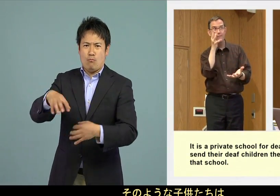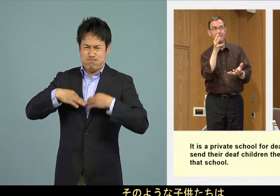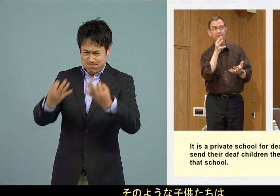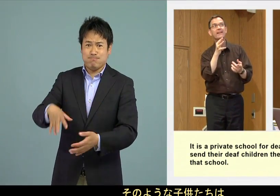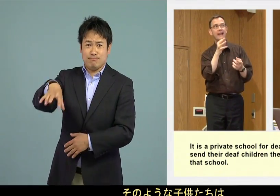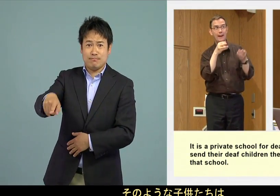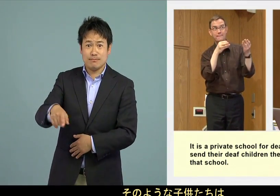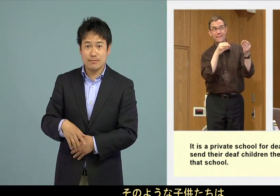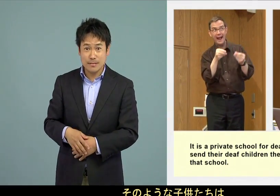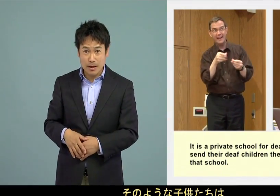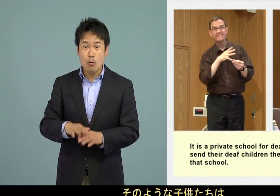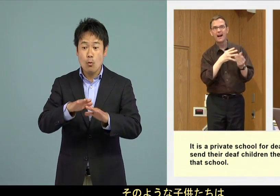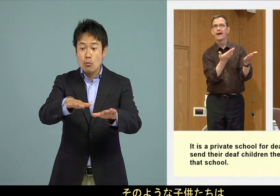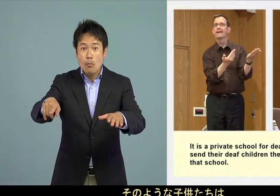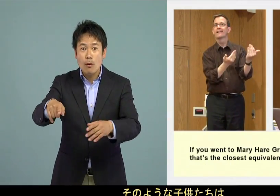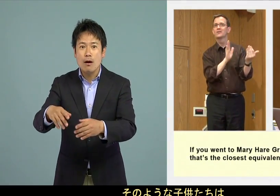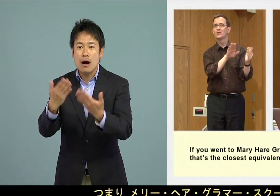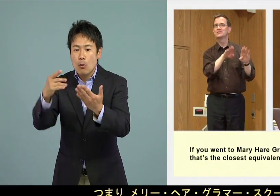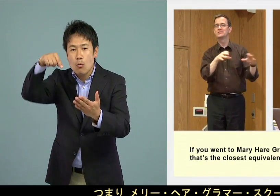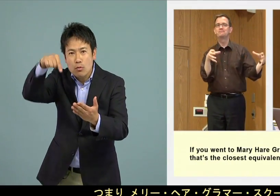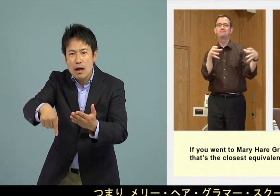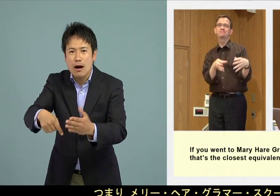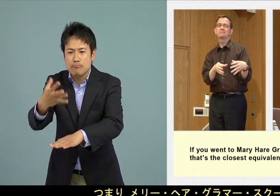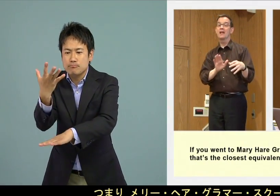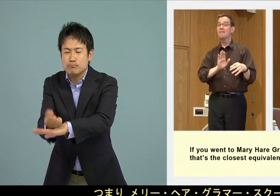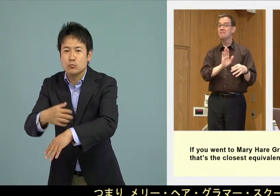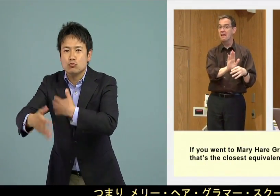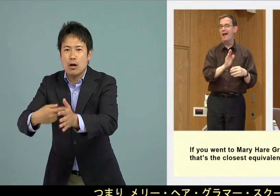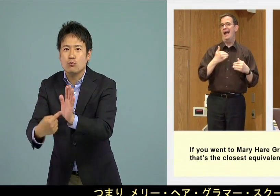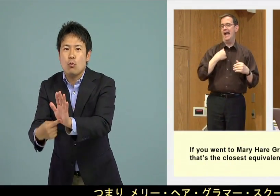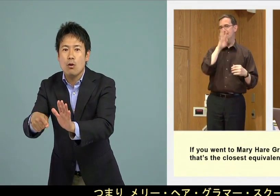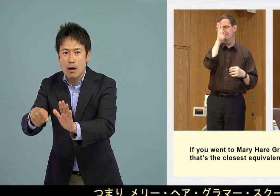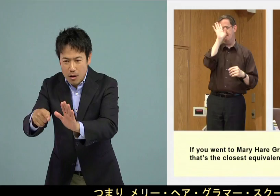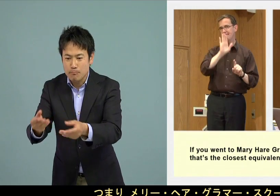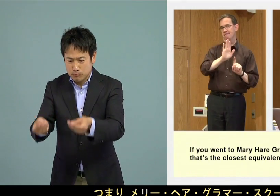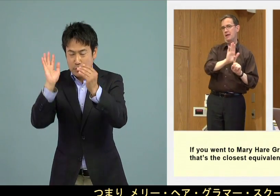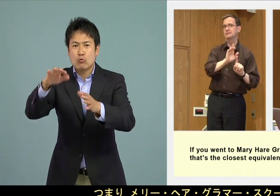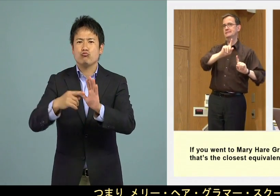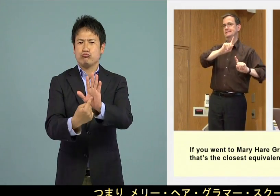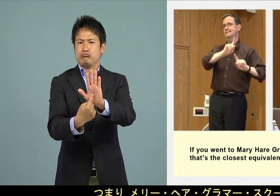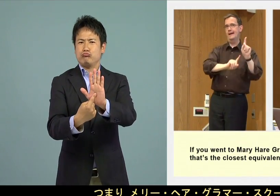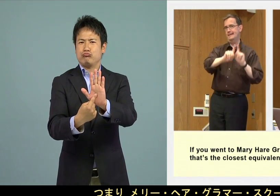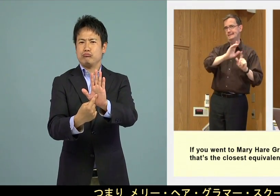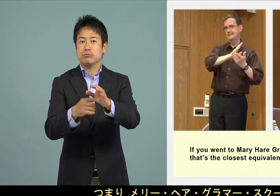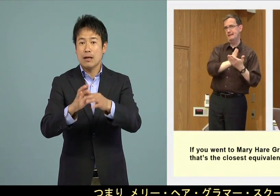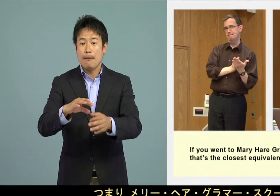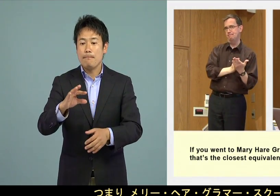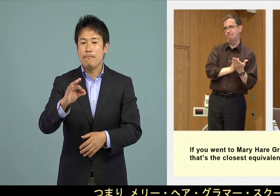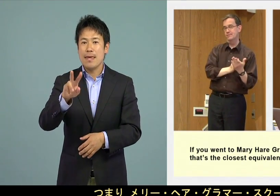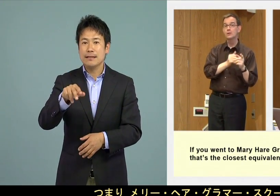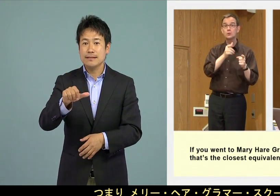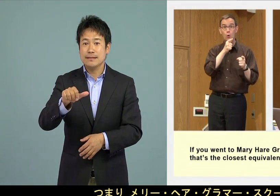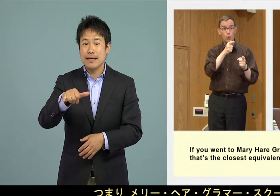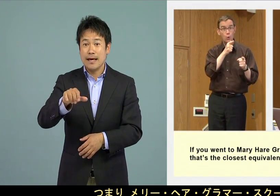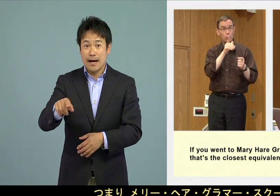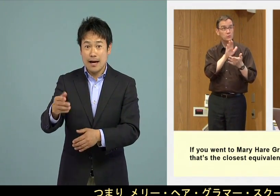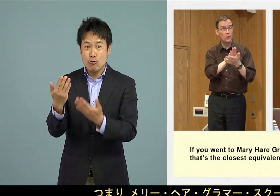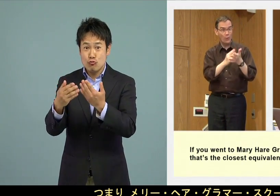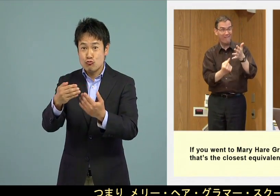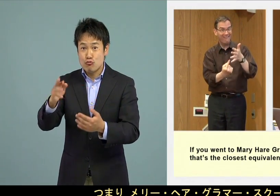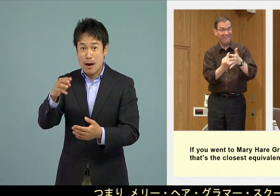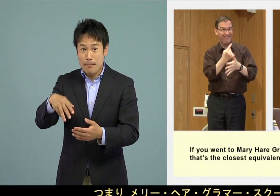school. So that's the only kind of, if you went to Mary Hare Grammar, then you know certain signs.